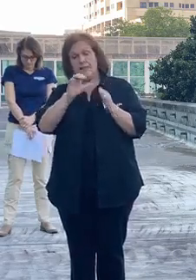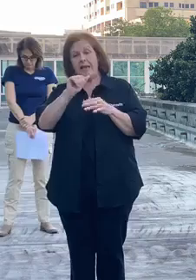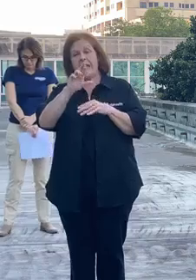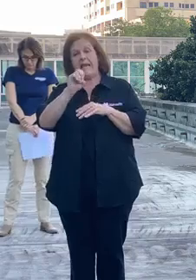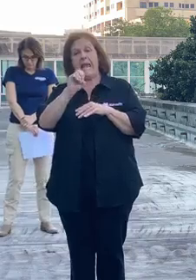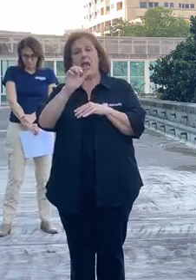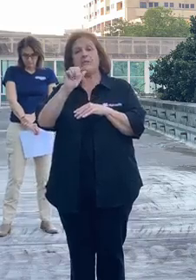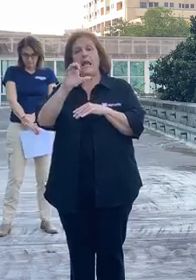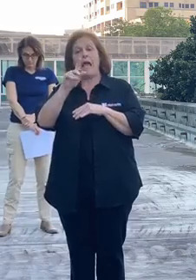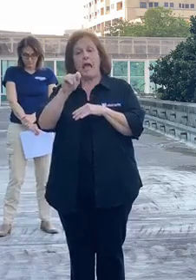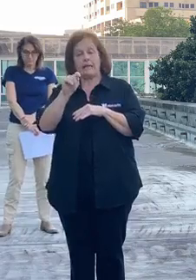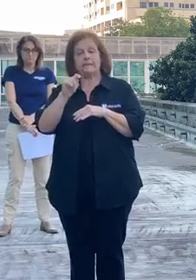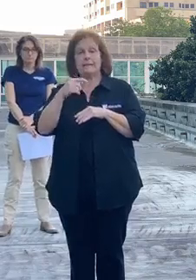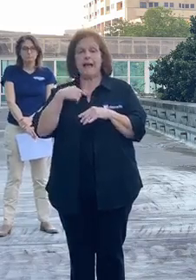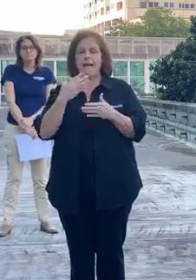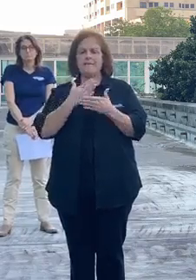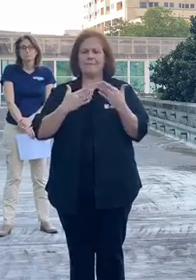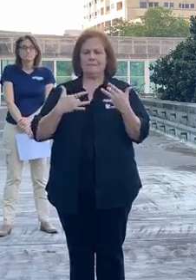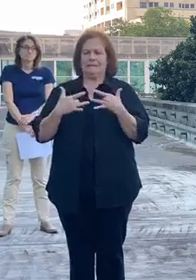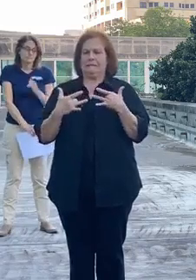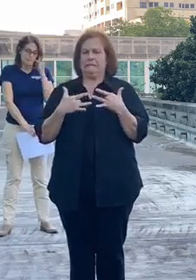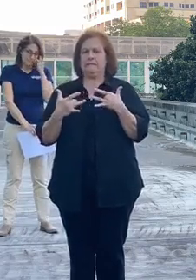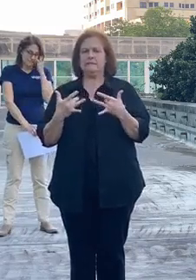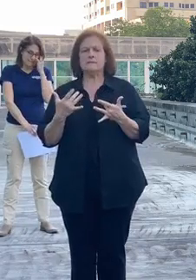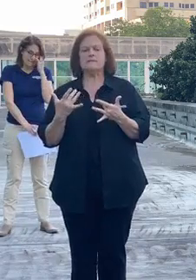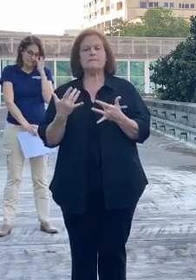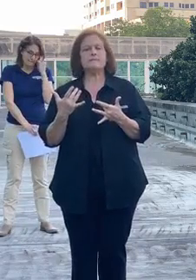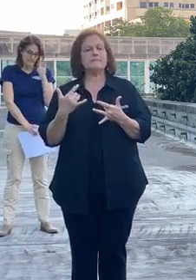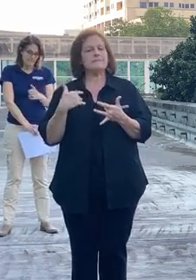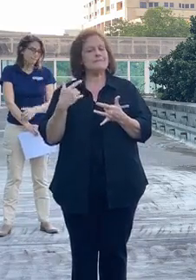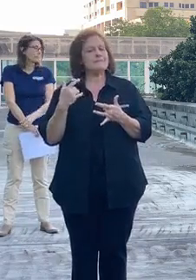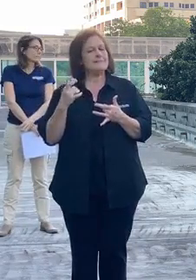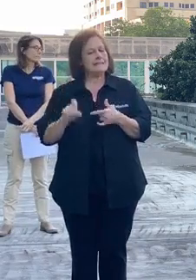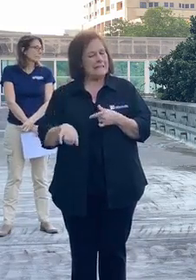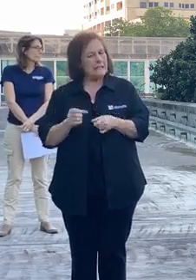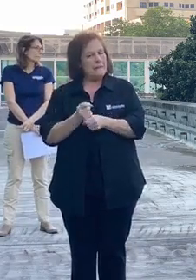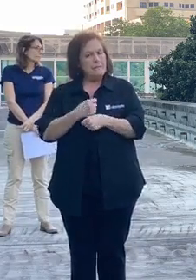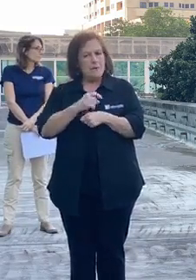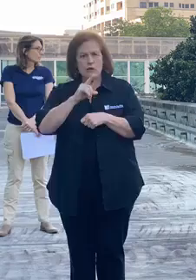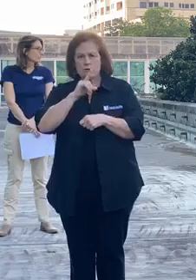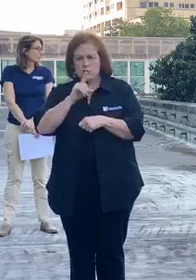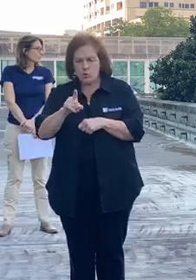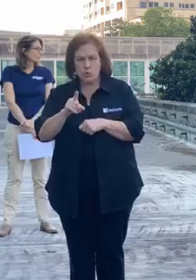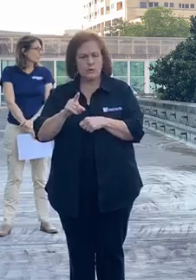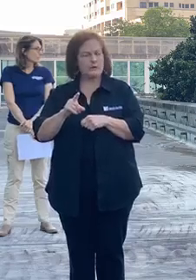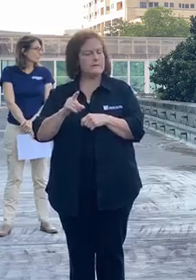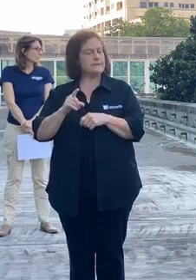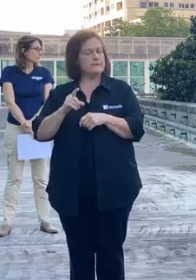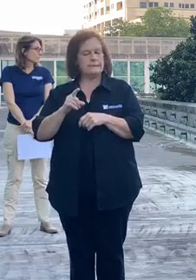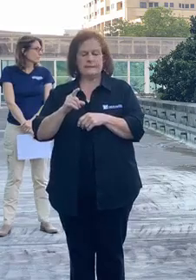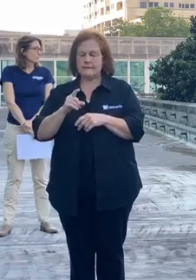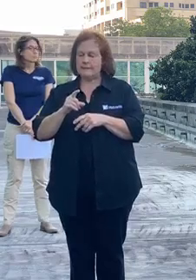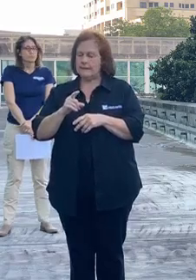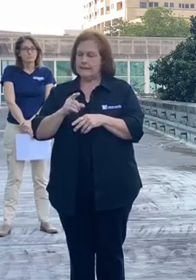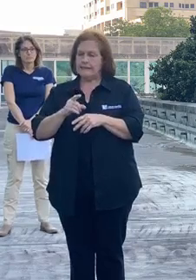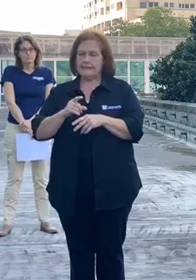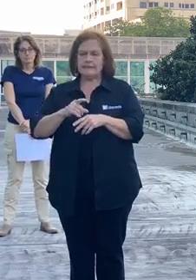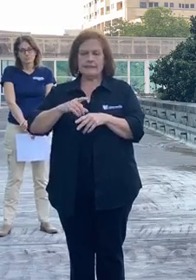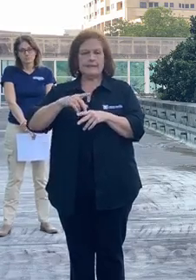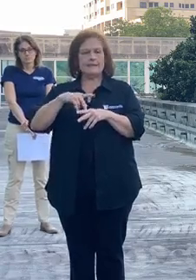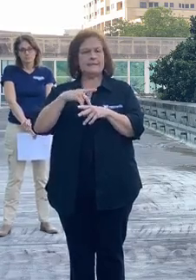some concerns, I have to say. We need to make sure that we keep red tape out